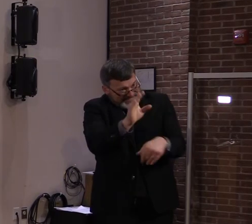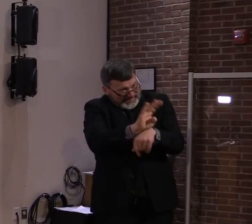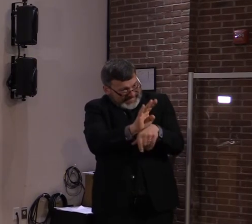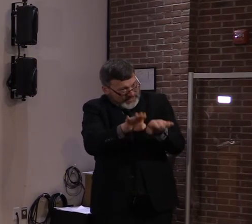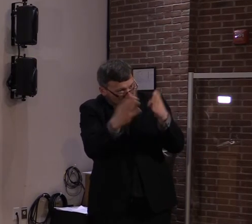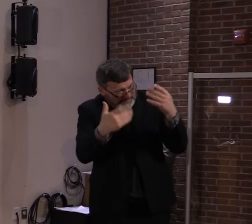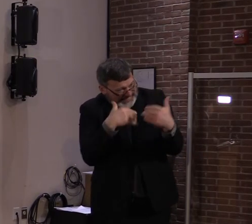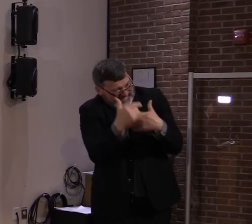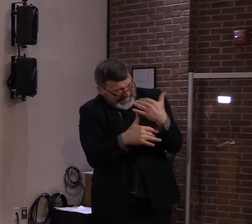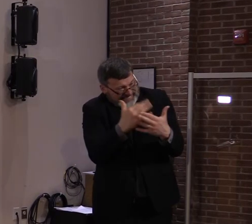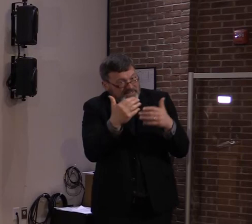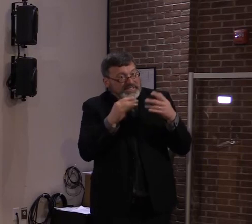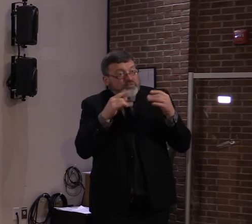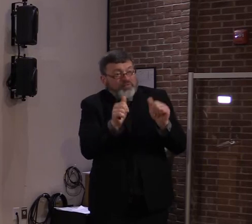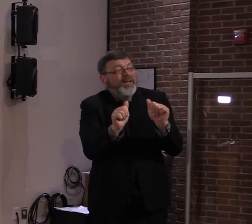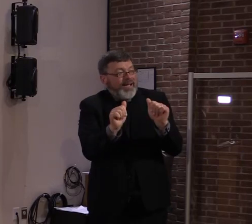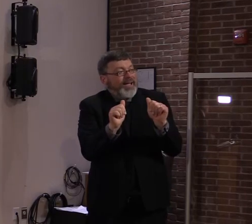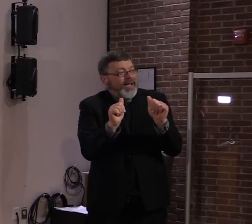possibility of a closure